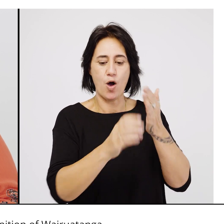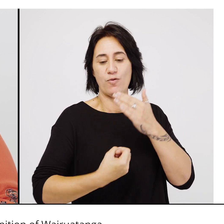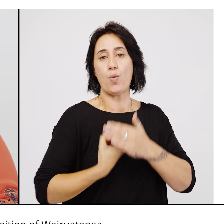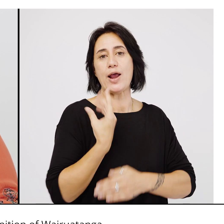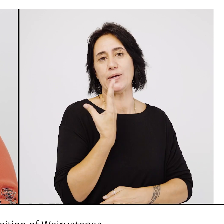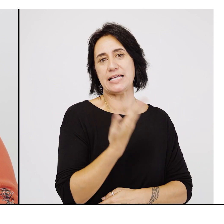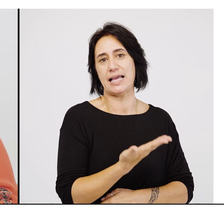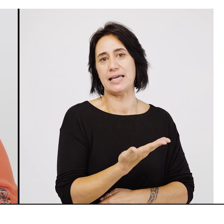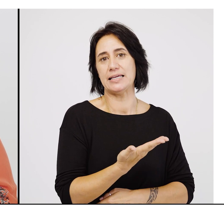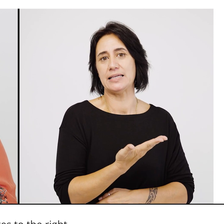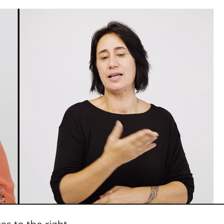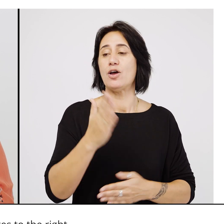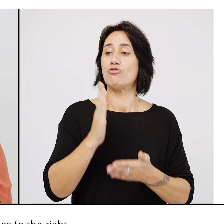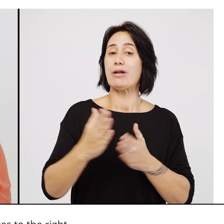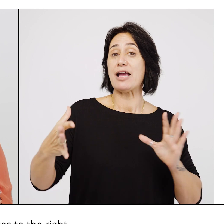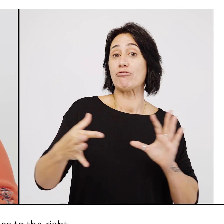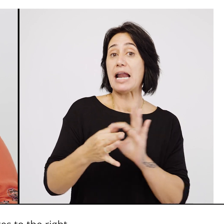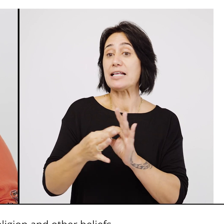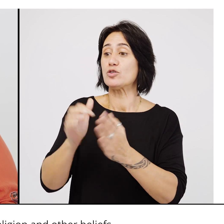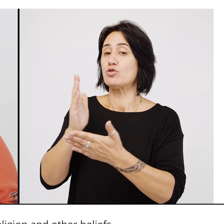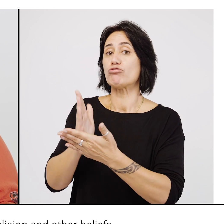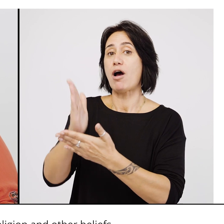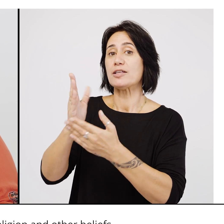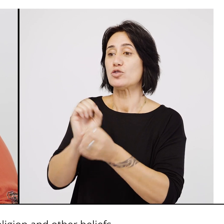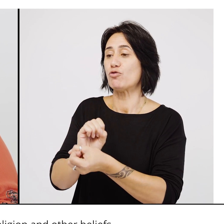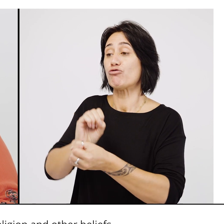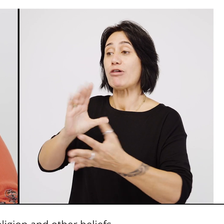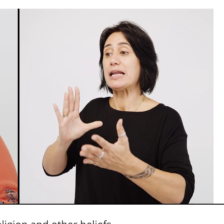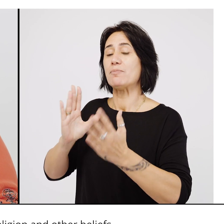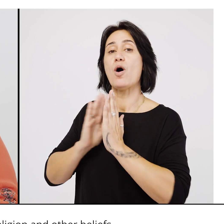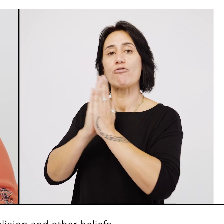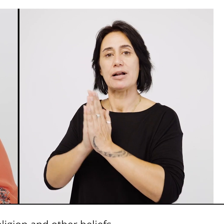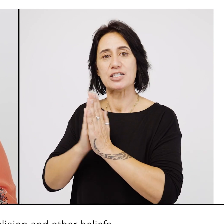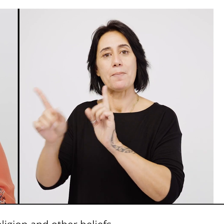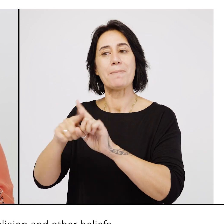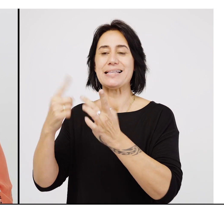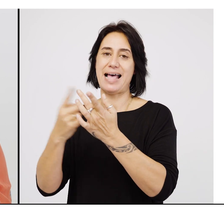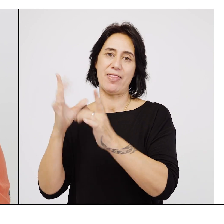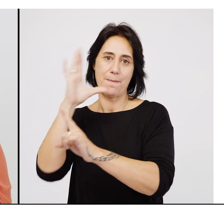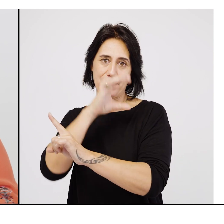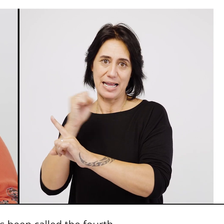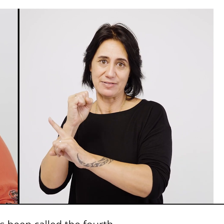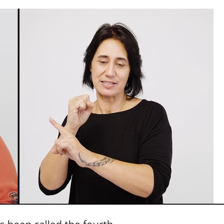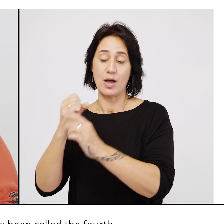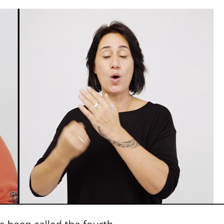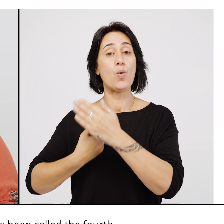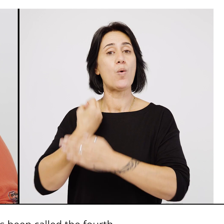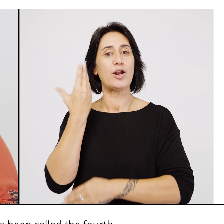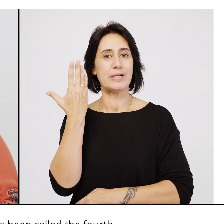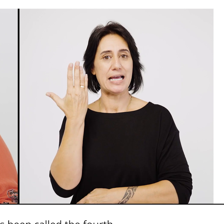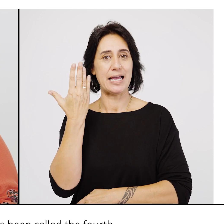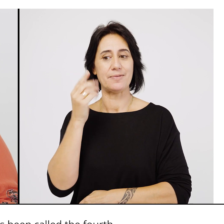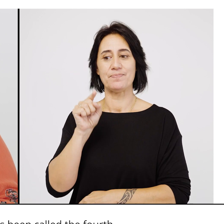of wairuatanga. It relates to the right to freedom of religion and other beliefs.